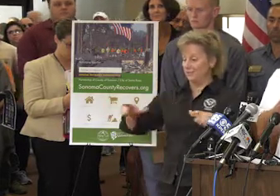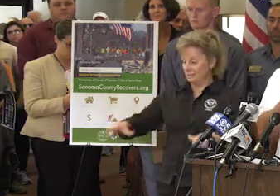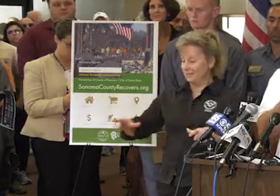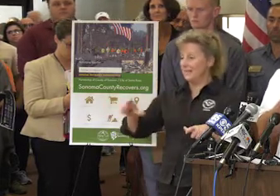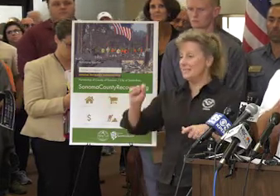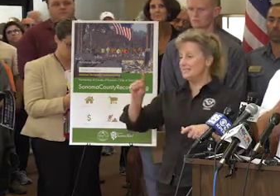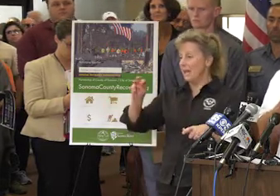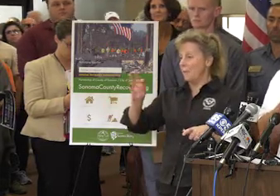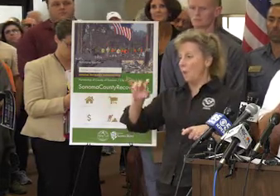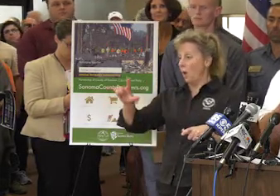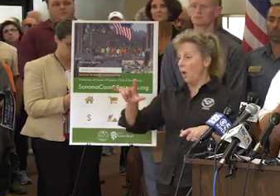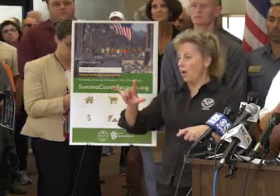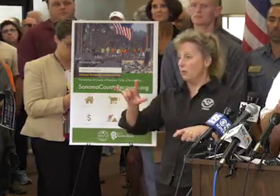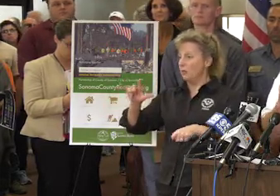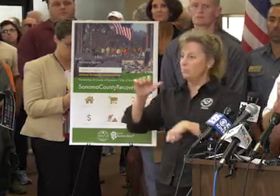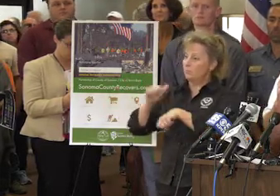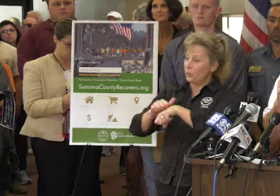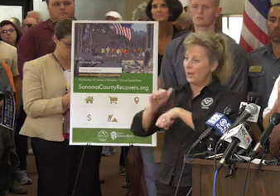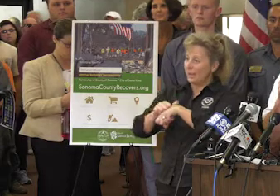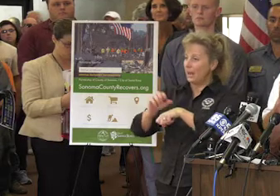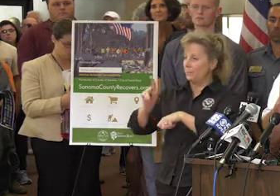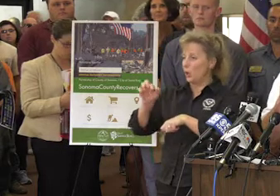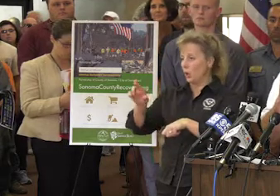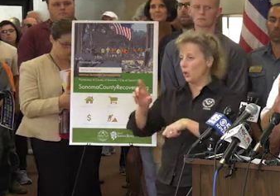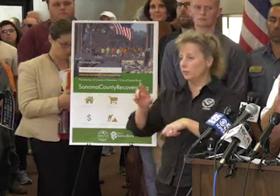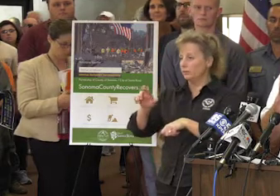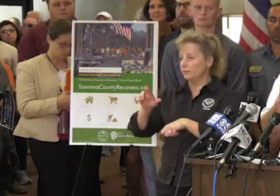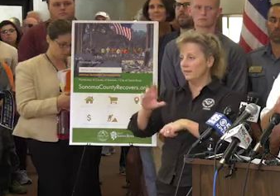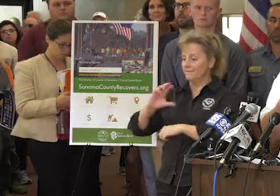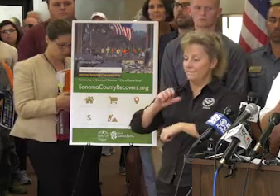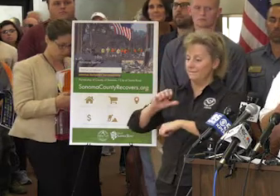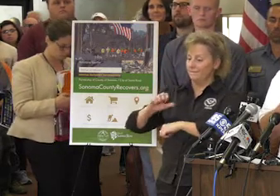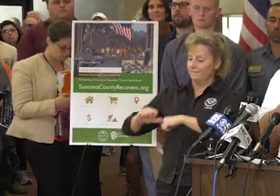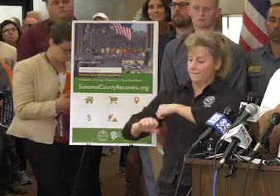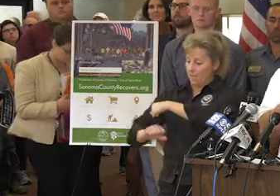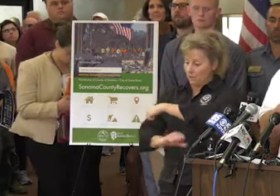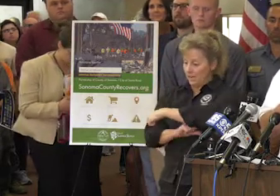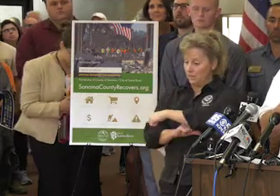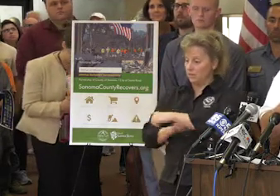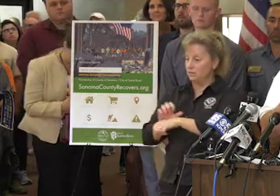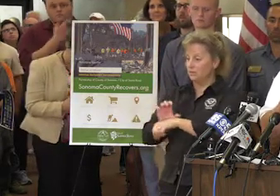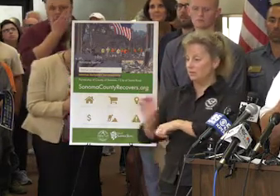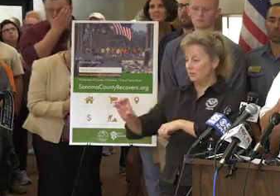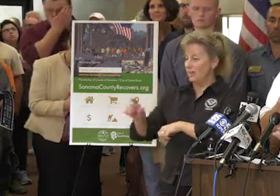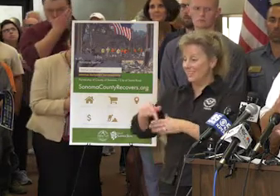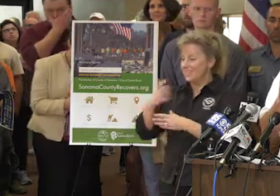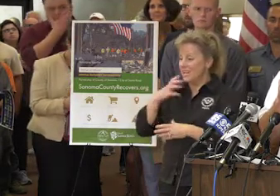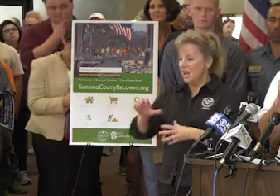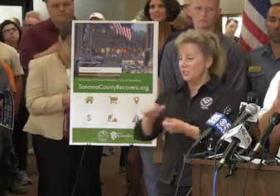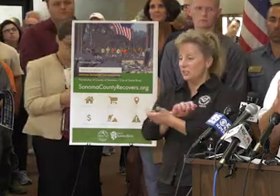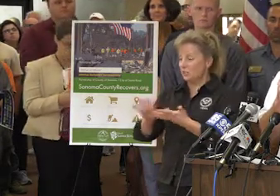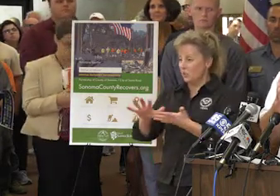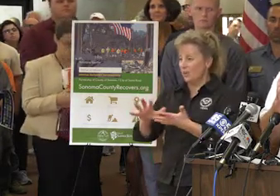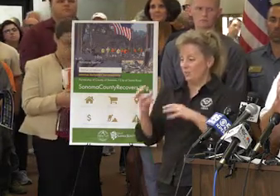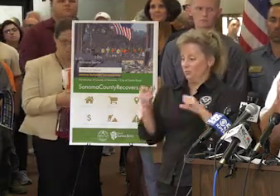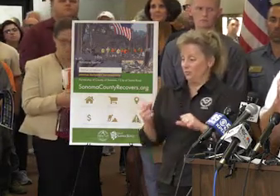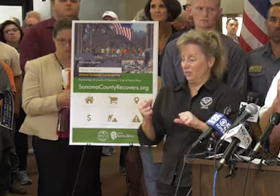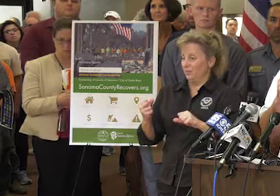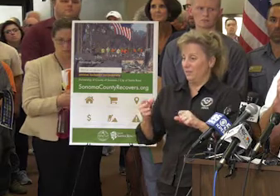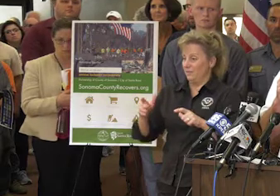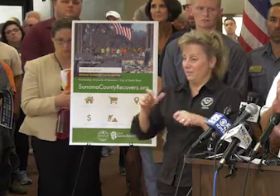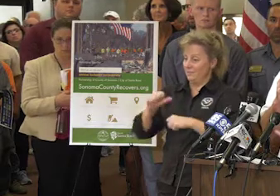brick and mortar type structures. The reason for the foundation removal, we found in the past, fires this hot destroy the integrity of the